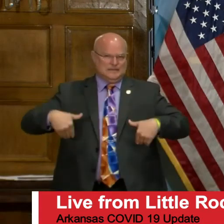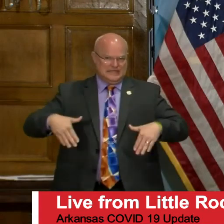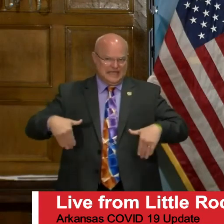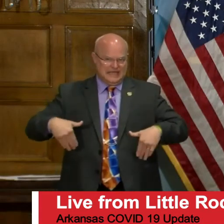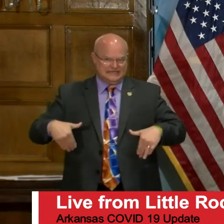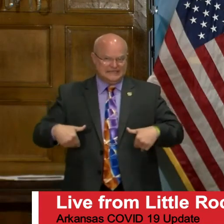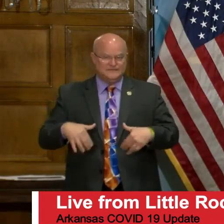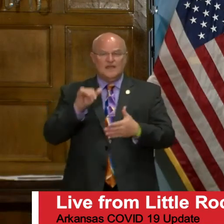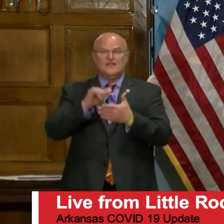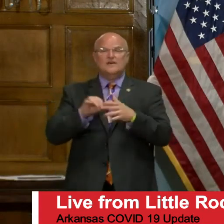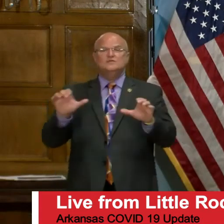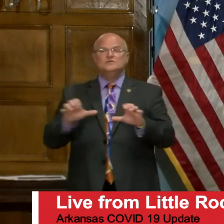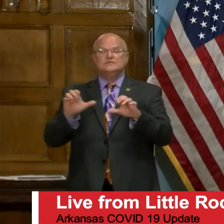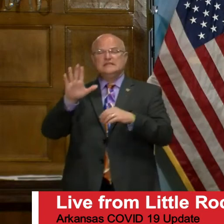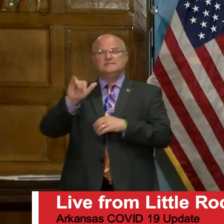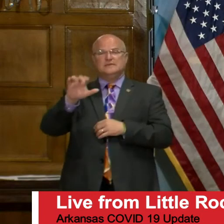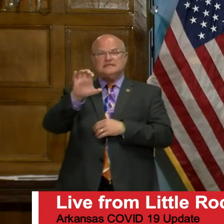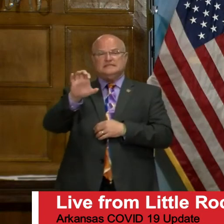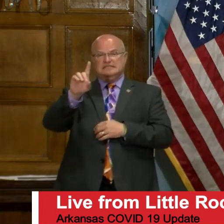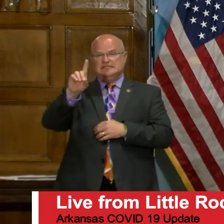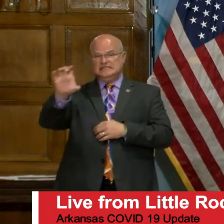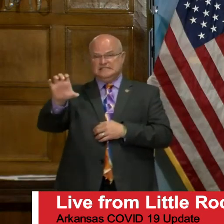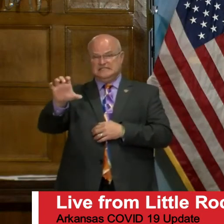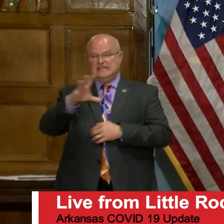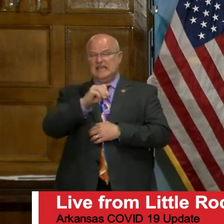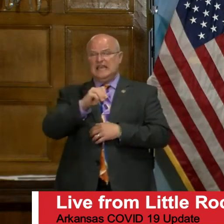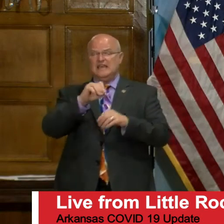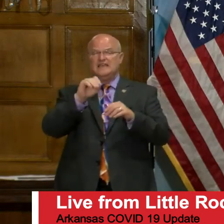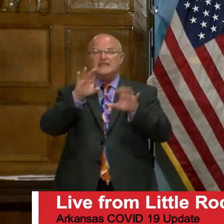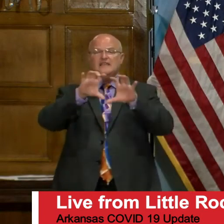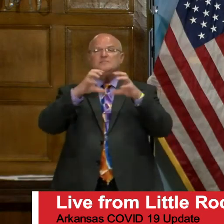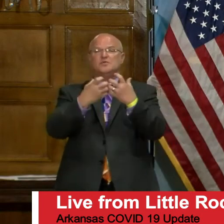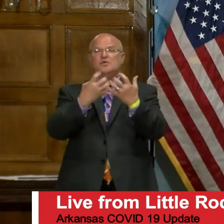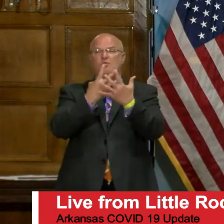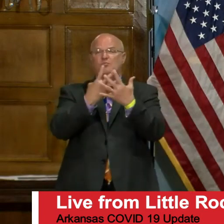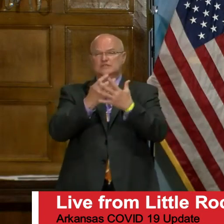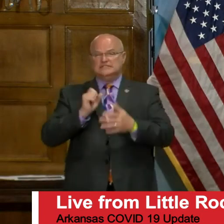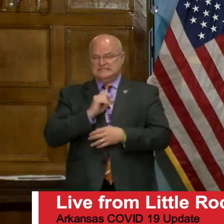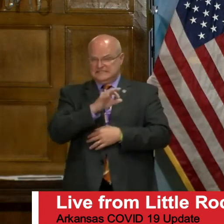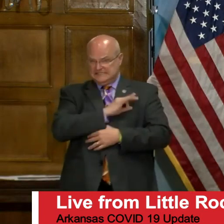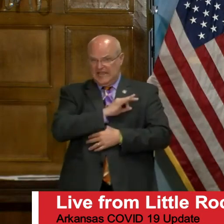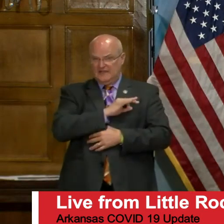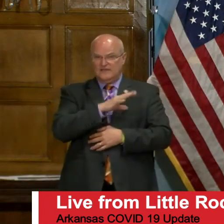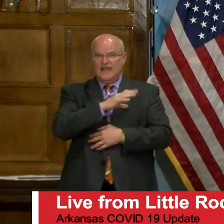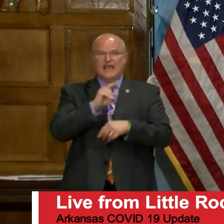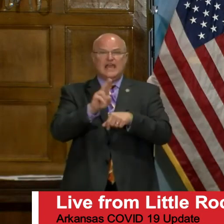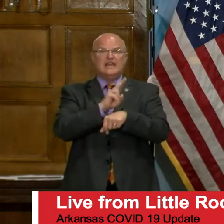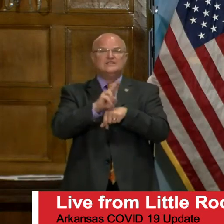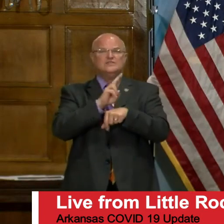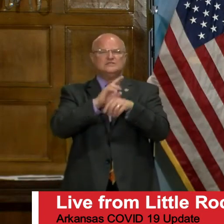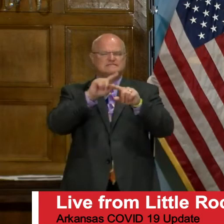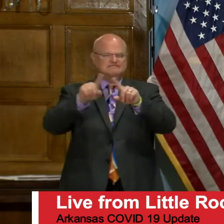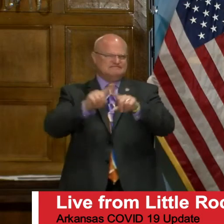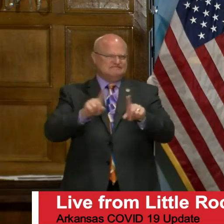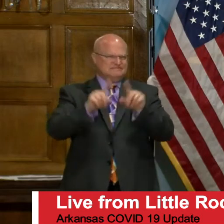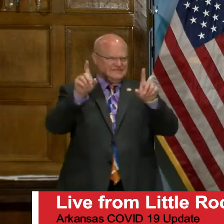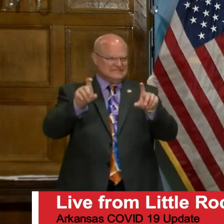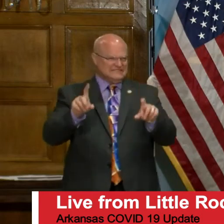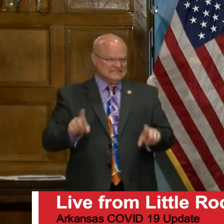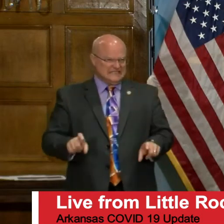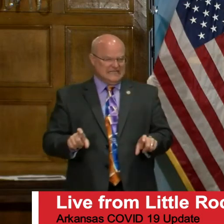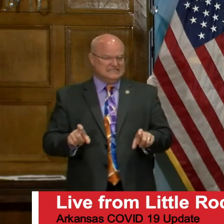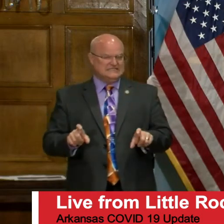yet. Those were done by CDC and Bureau of Prisons staff, and using a number of different